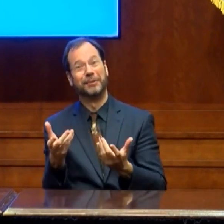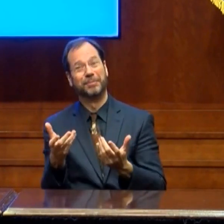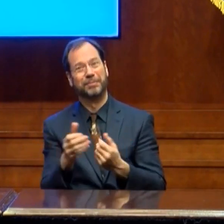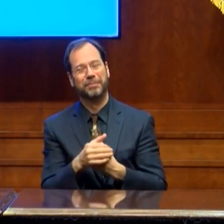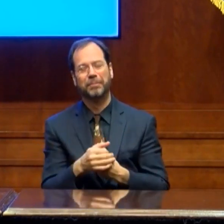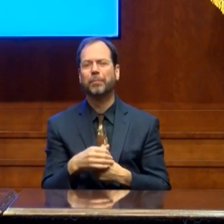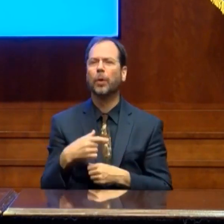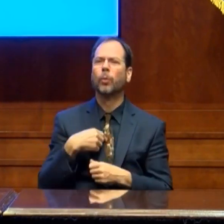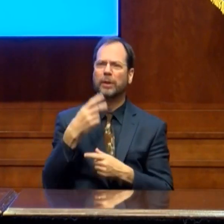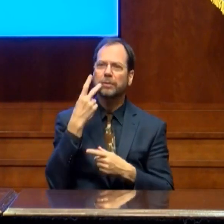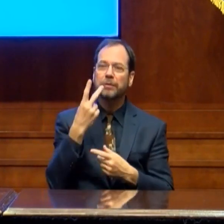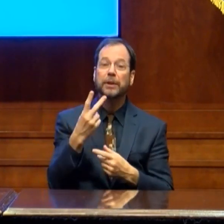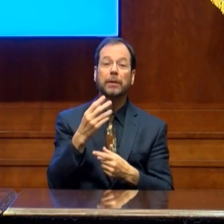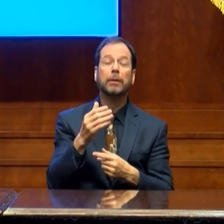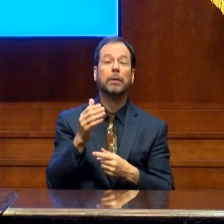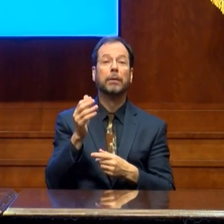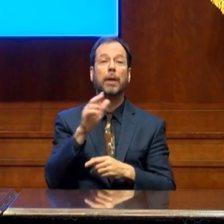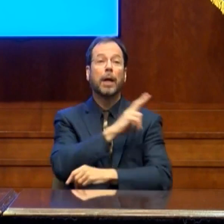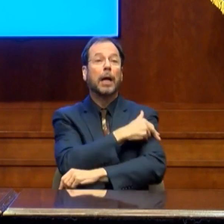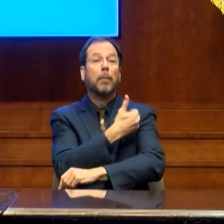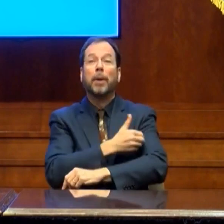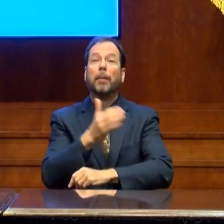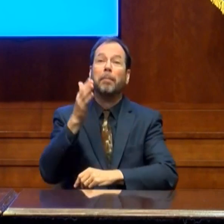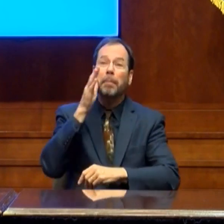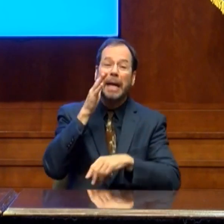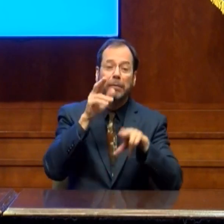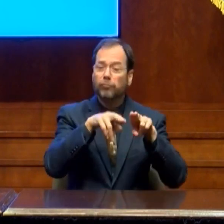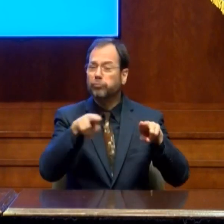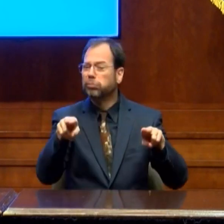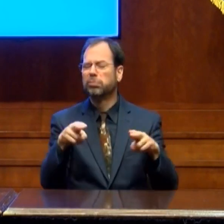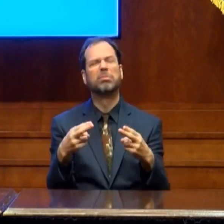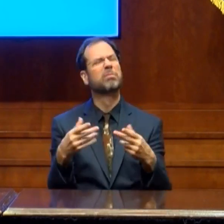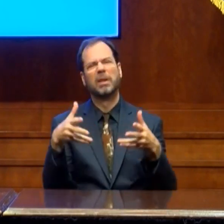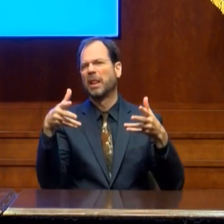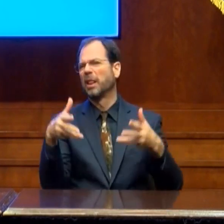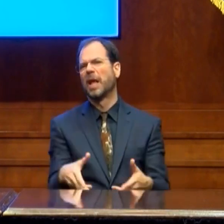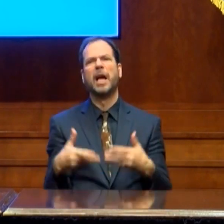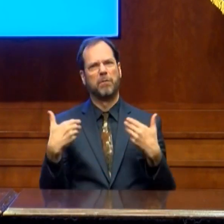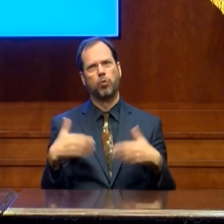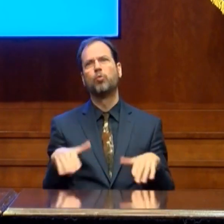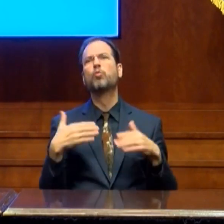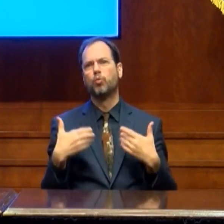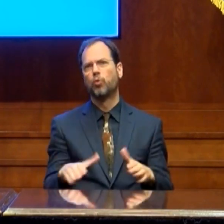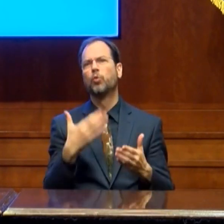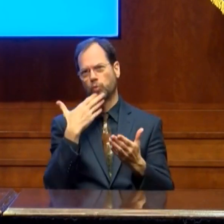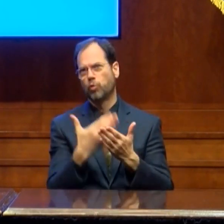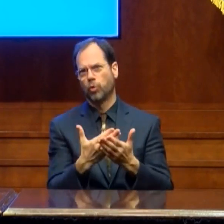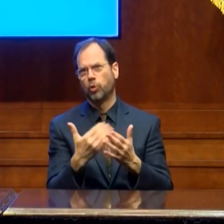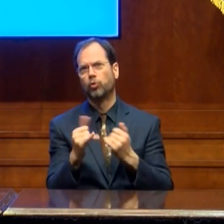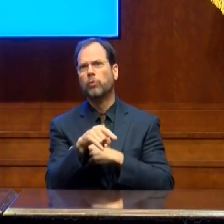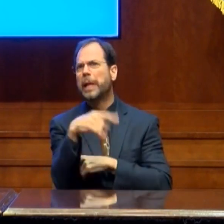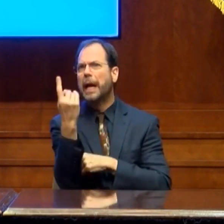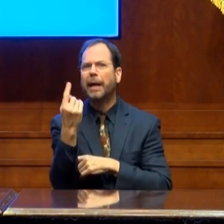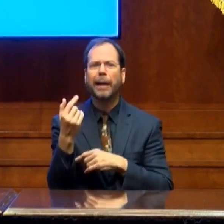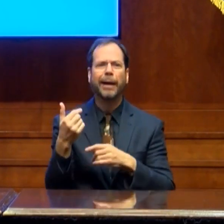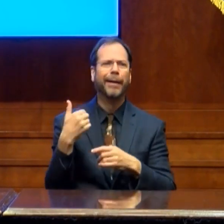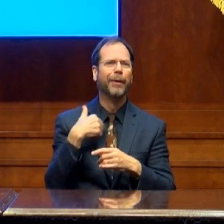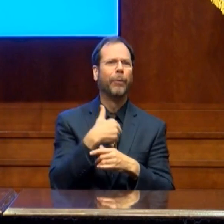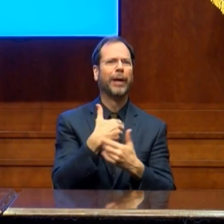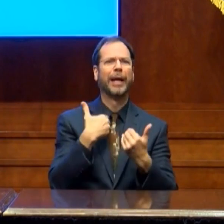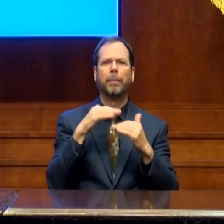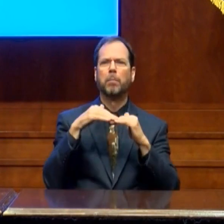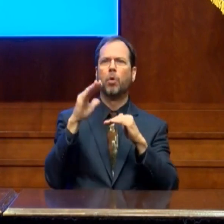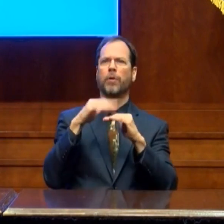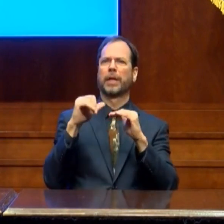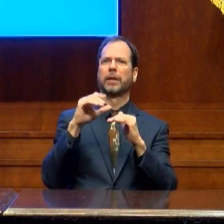to see hospital bed capacity to be very strong. We, as of today, still have